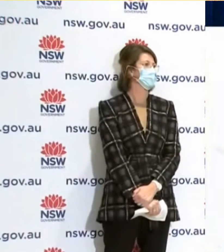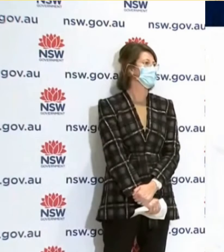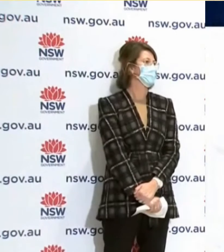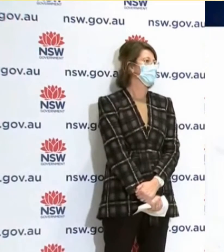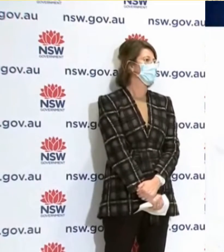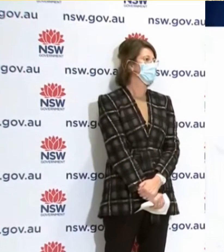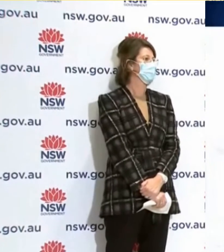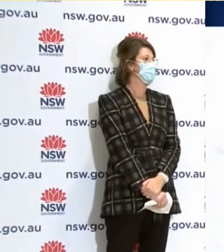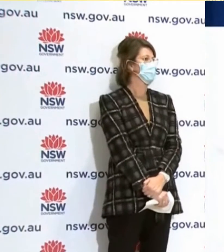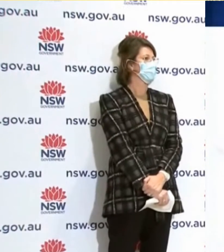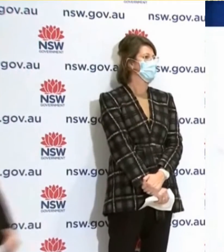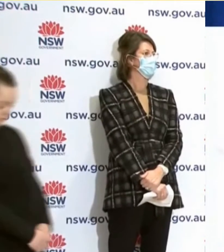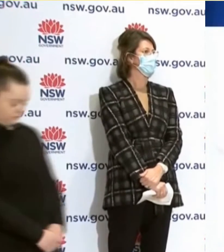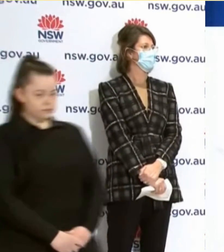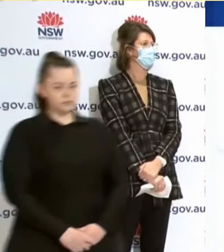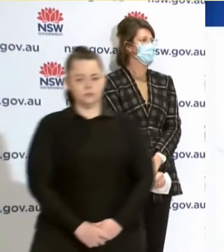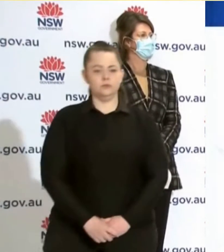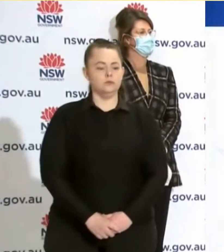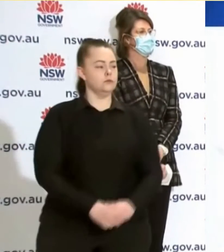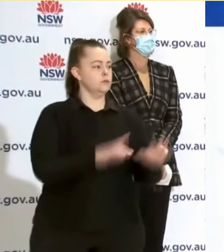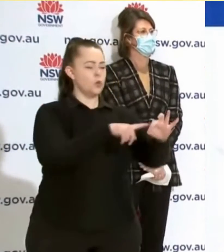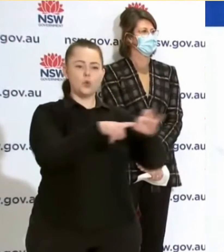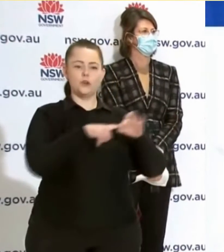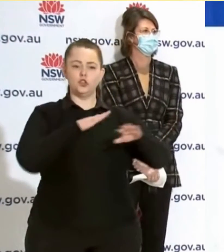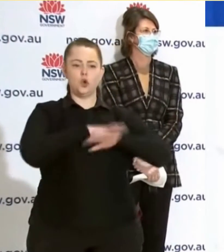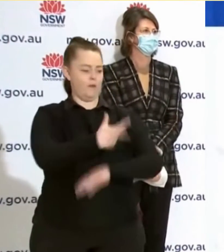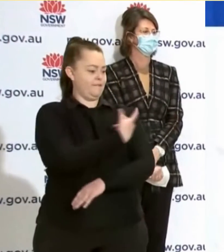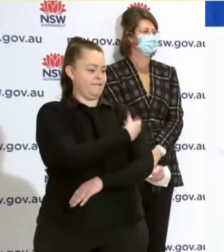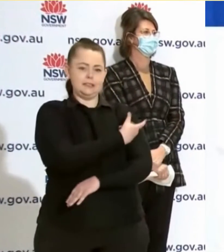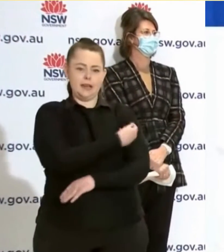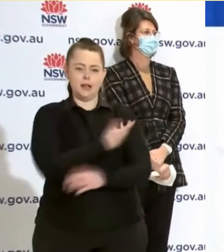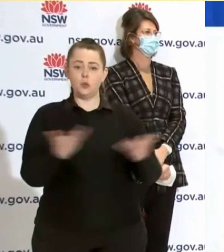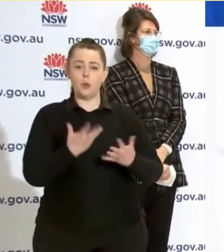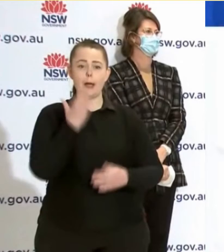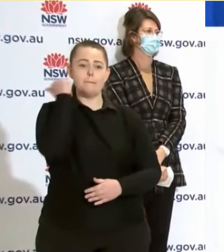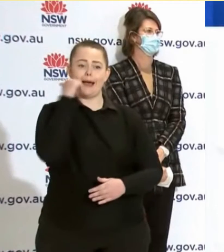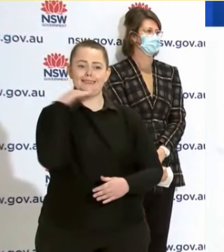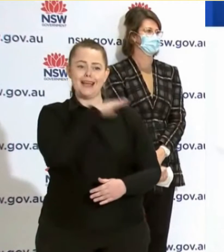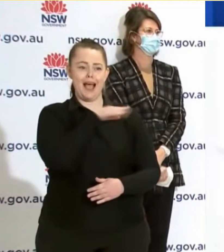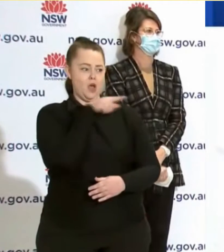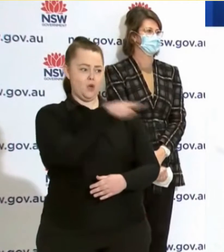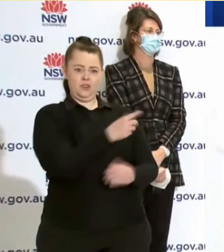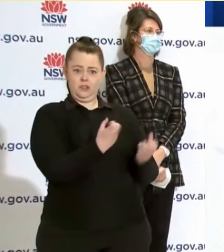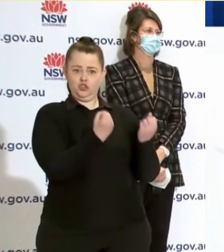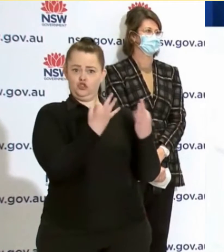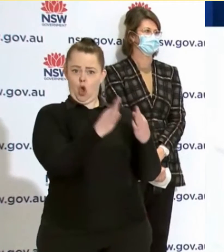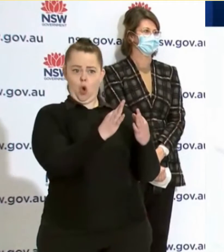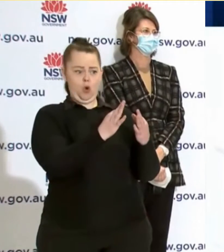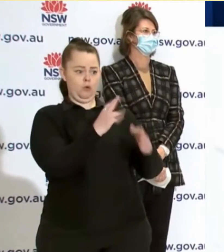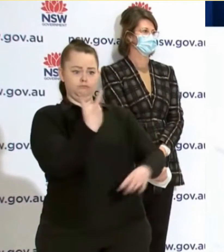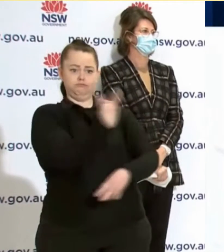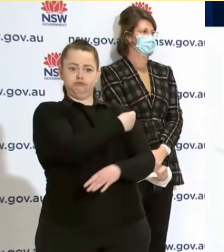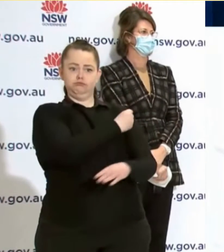vaccination centres, Blacktown is a hotspot. There is no major hub, no mass vaccination centre there, and it's a long way from Sydney Olympic Park and even